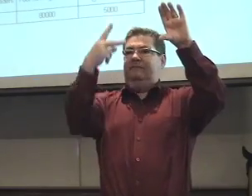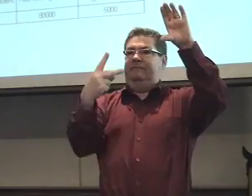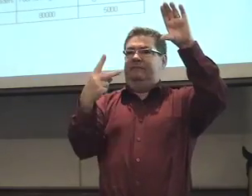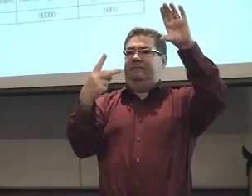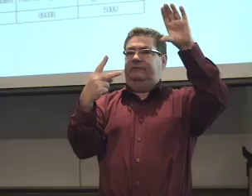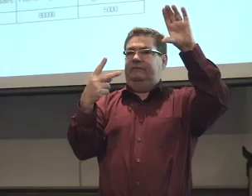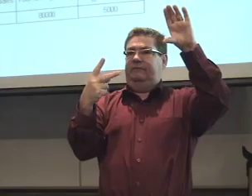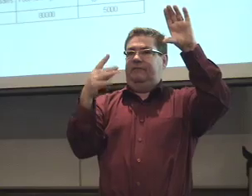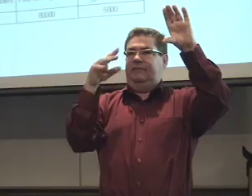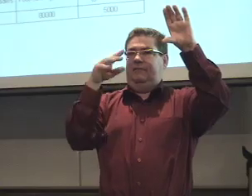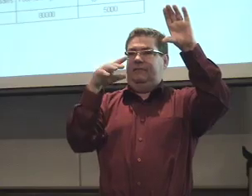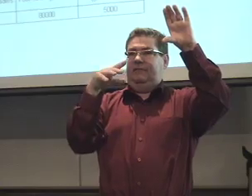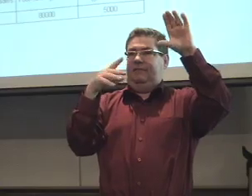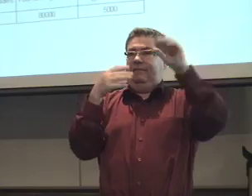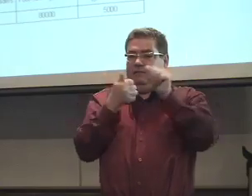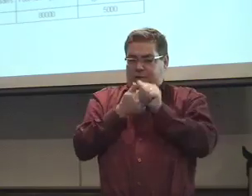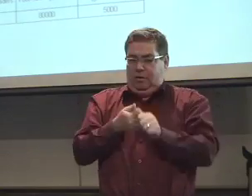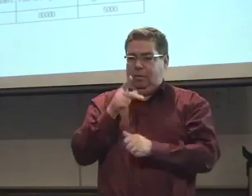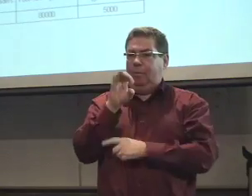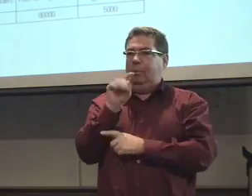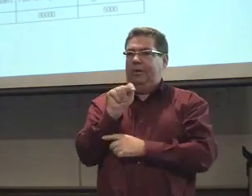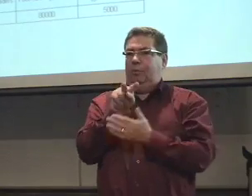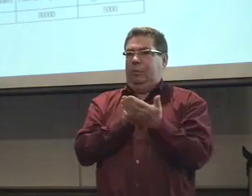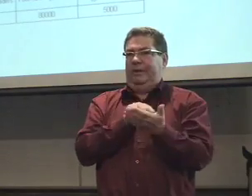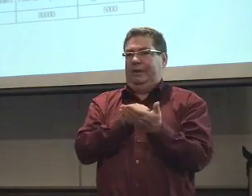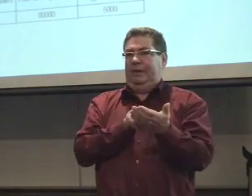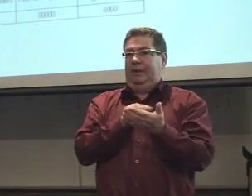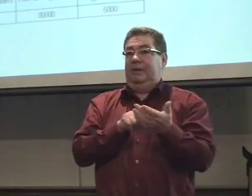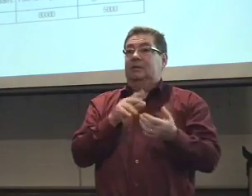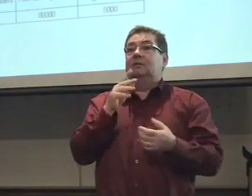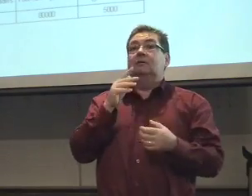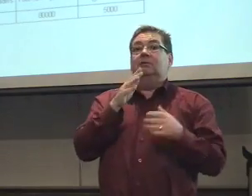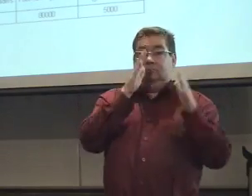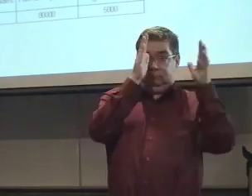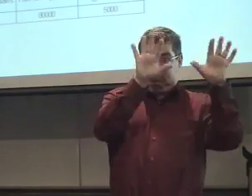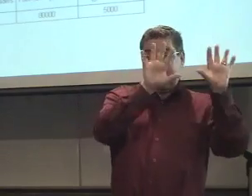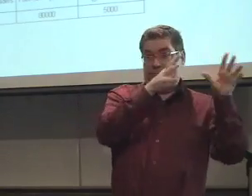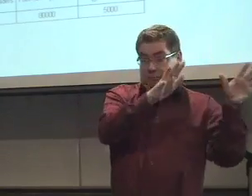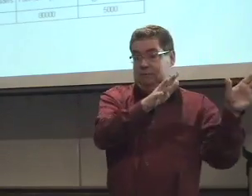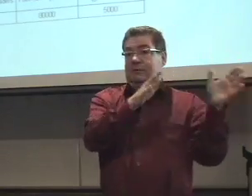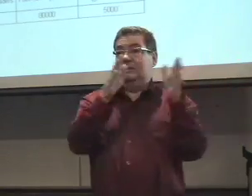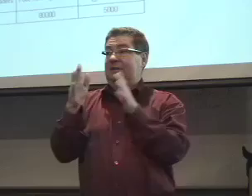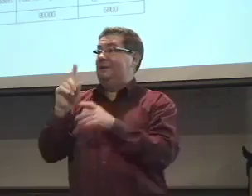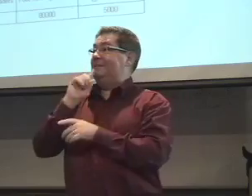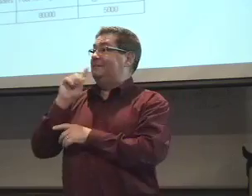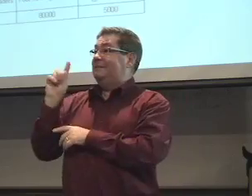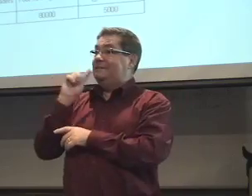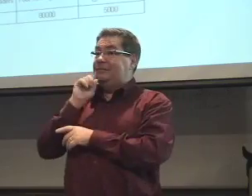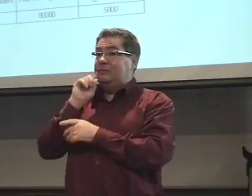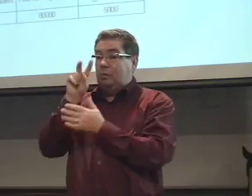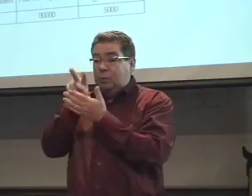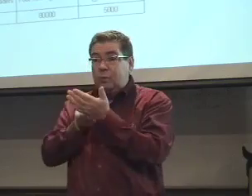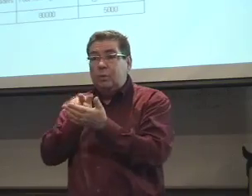print, reading. If you look at deaf kids, how much time they spend in print by 4th